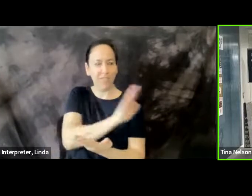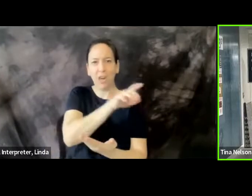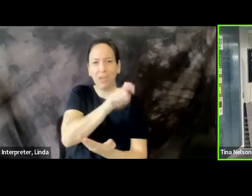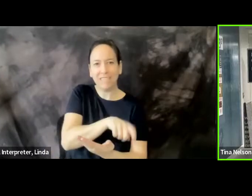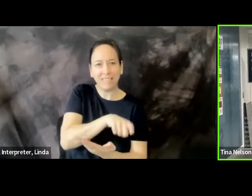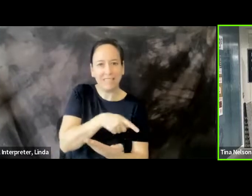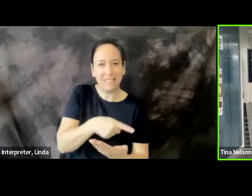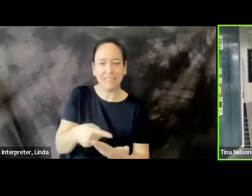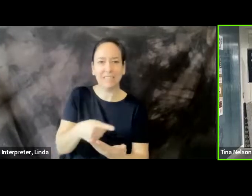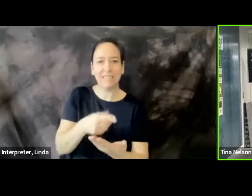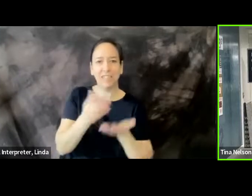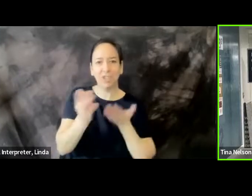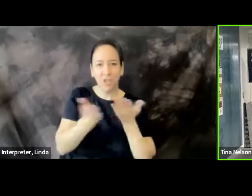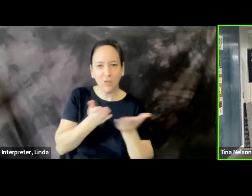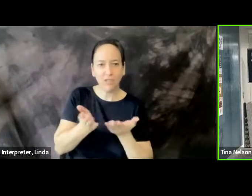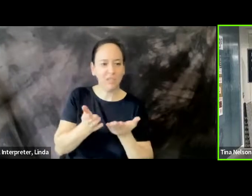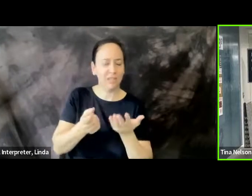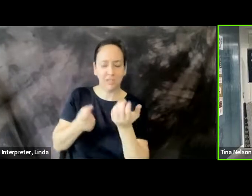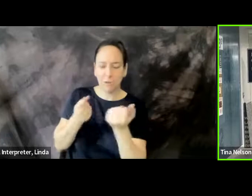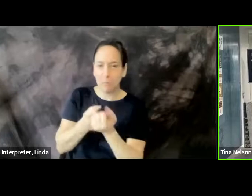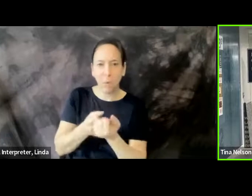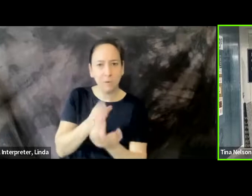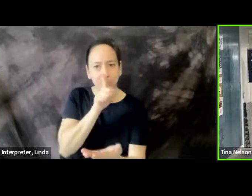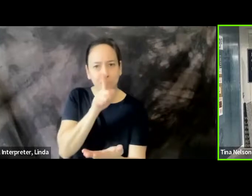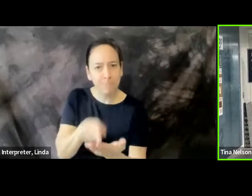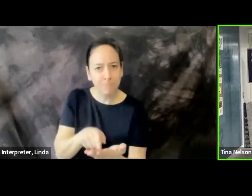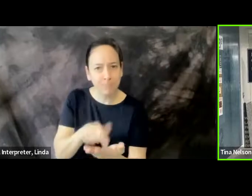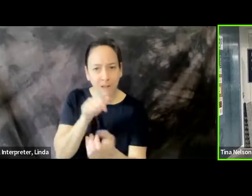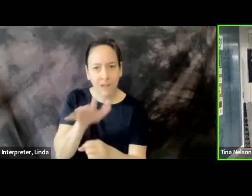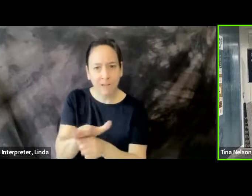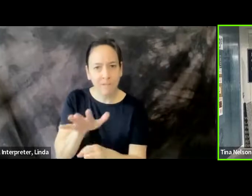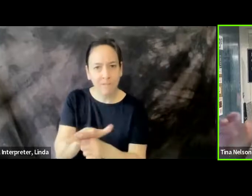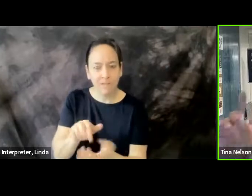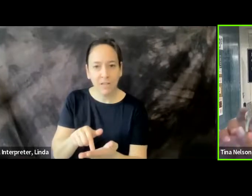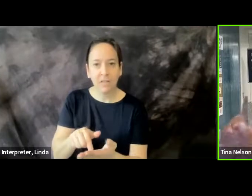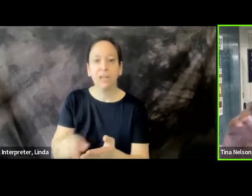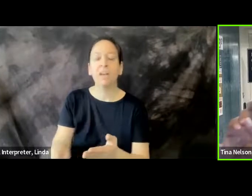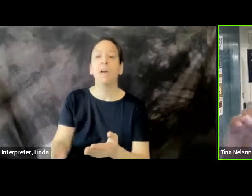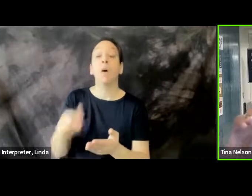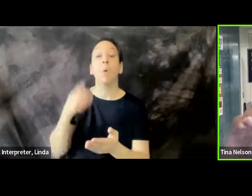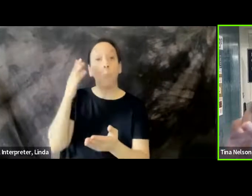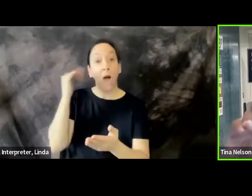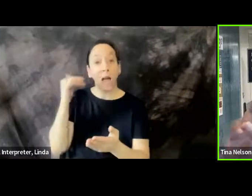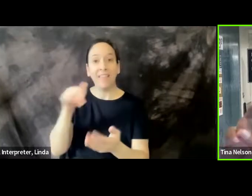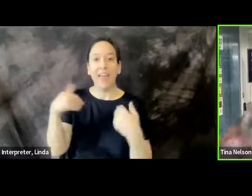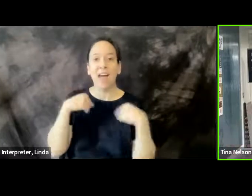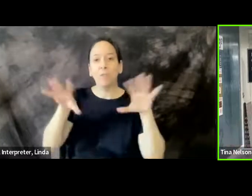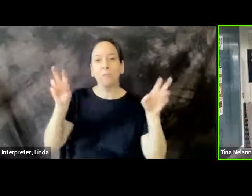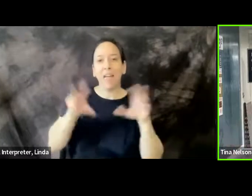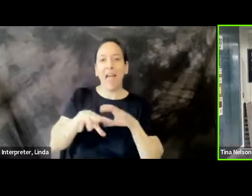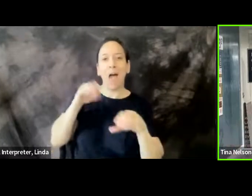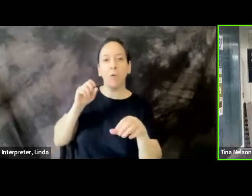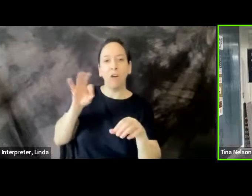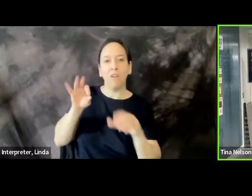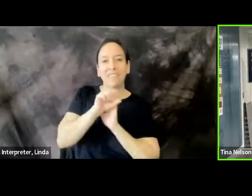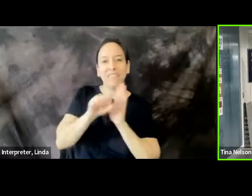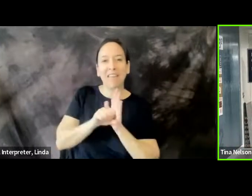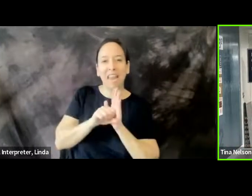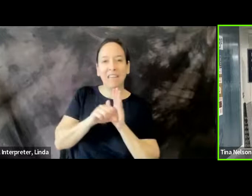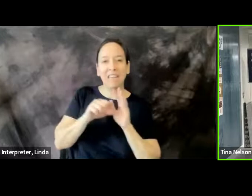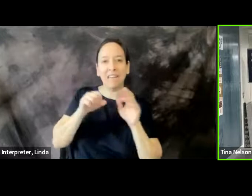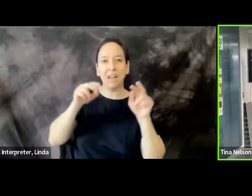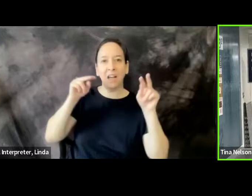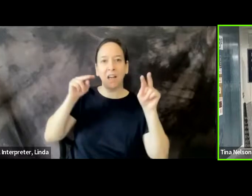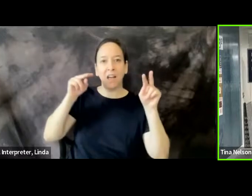and supports. And it's because they're using, I will say objective, I'll put objectives in quotes,